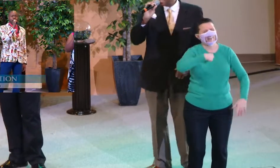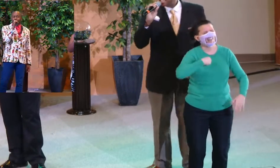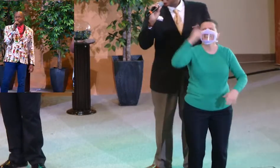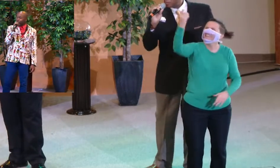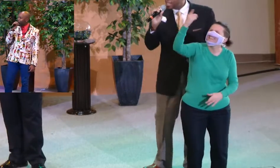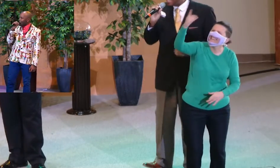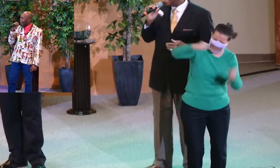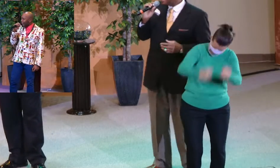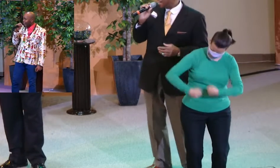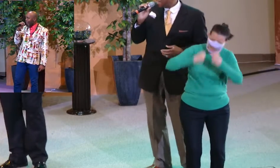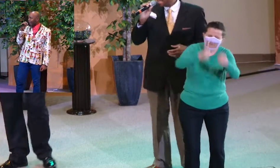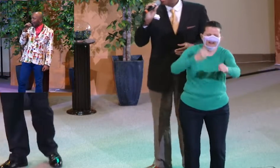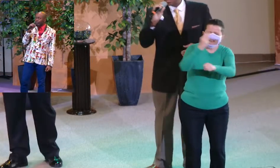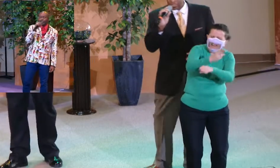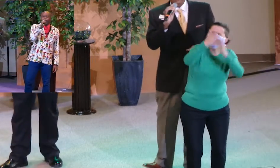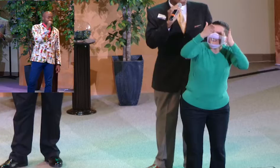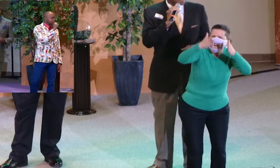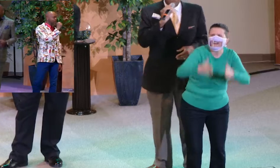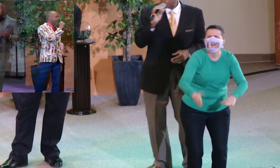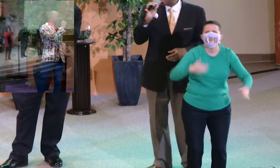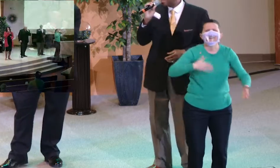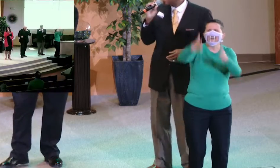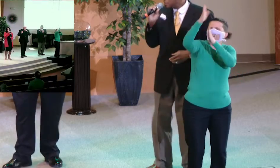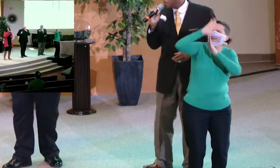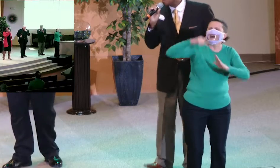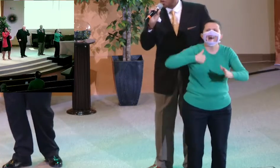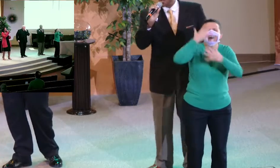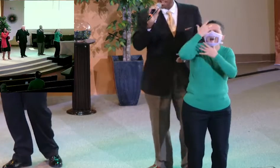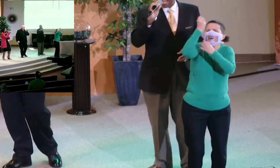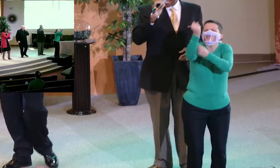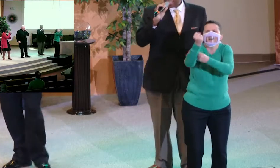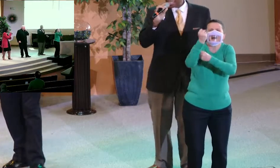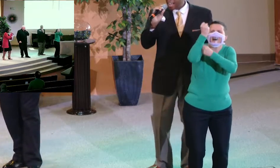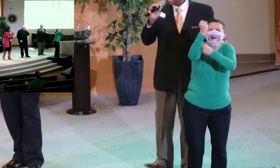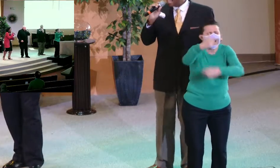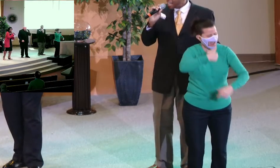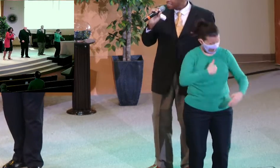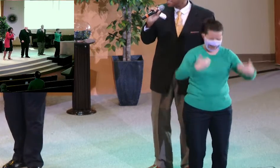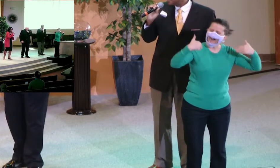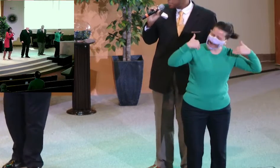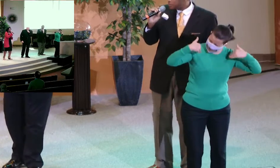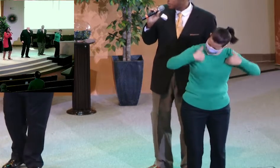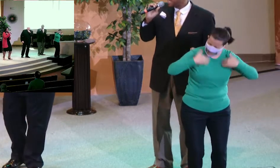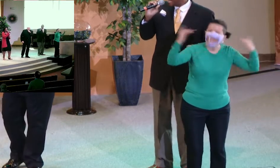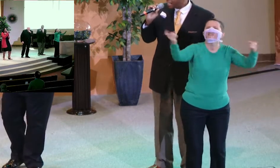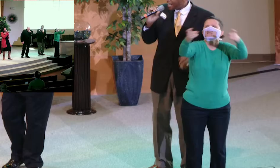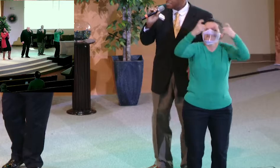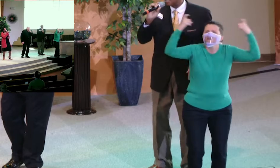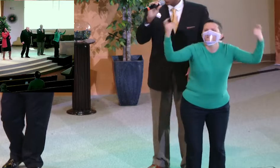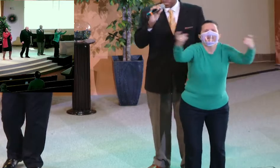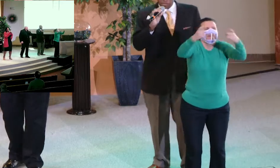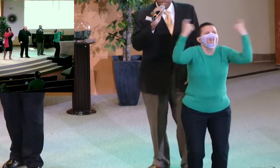almighty mighty conqueror. God, I will trust in my trials no more. I got the victory. I